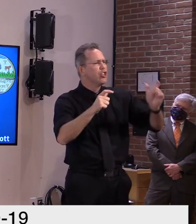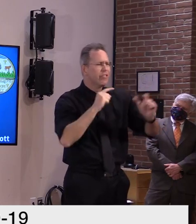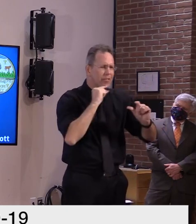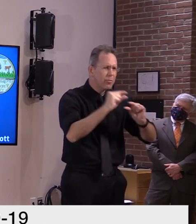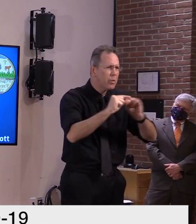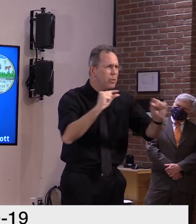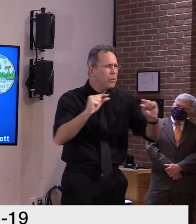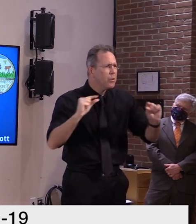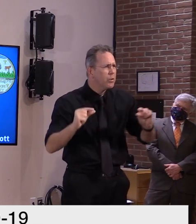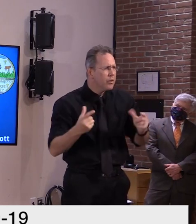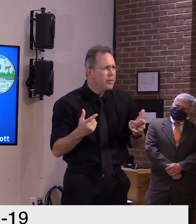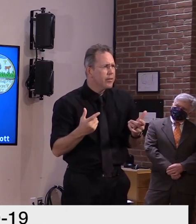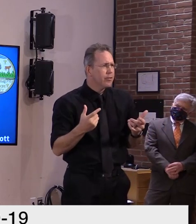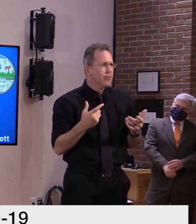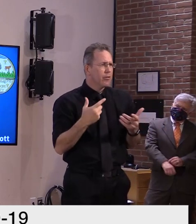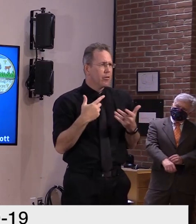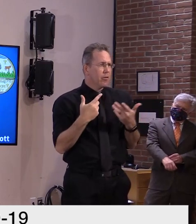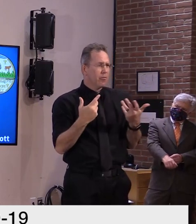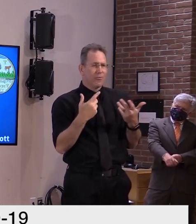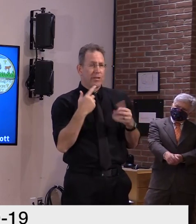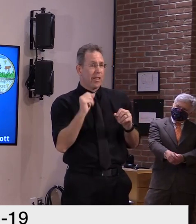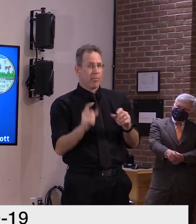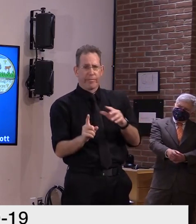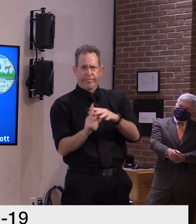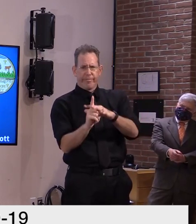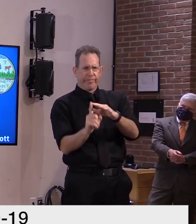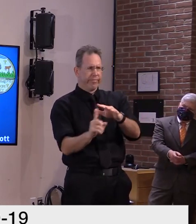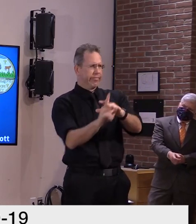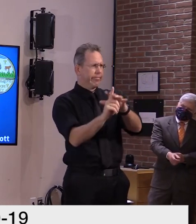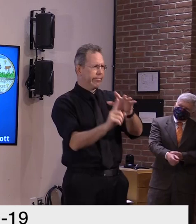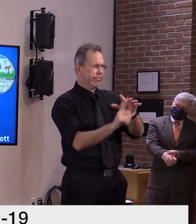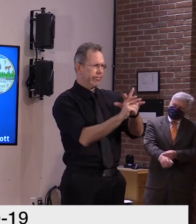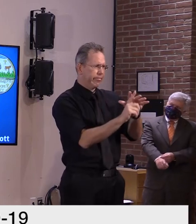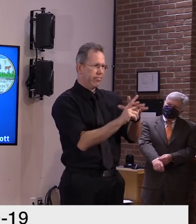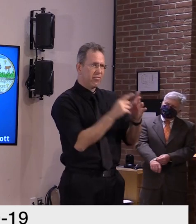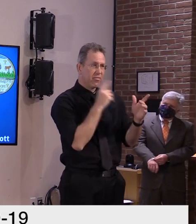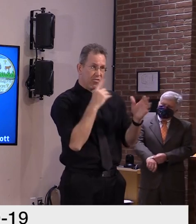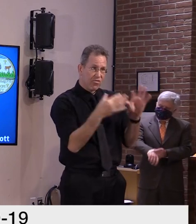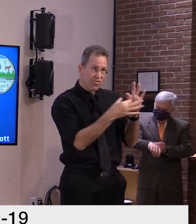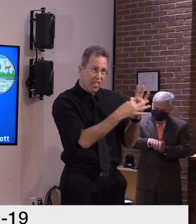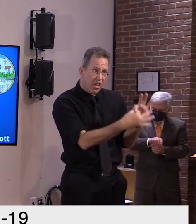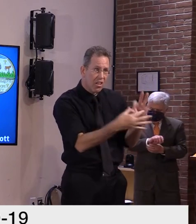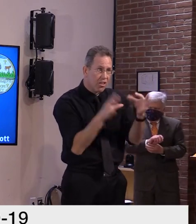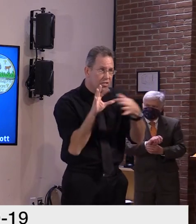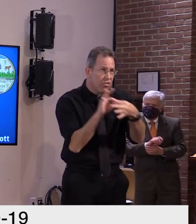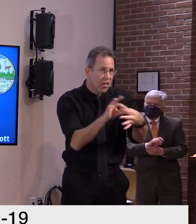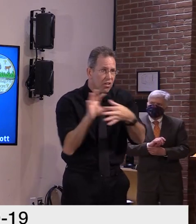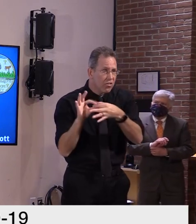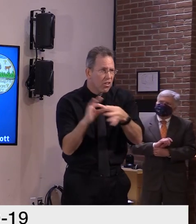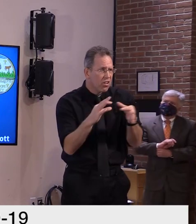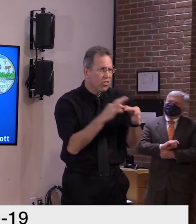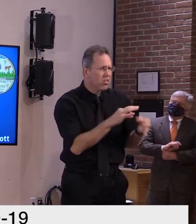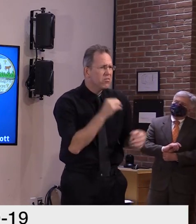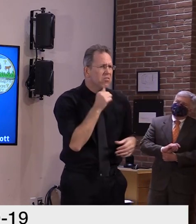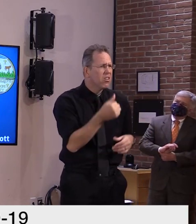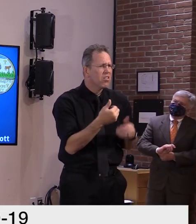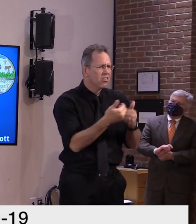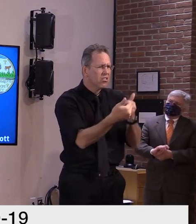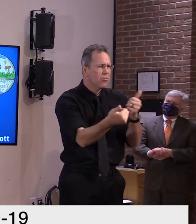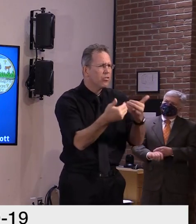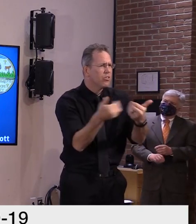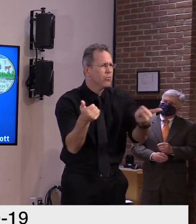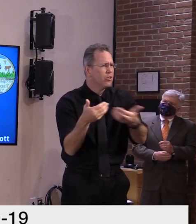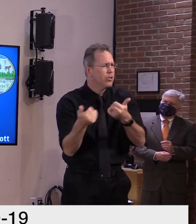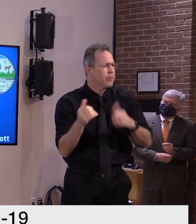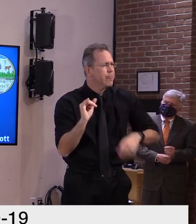know, not in a very coherent fashion. We do know that if you look at, for instance, all the